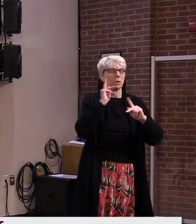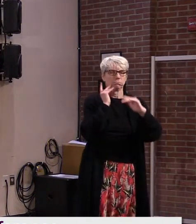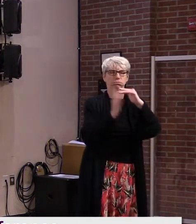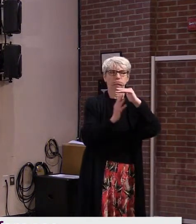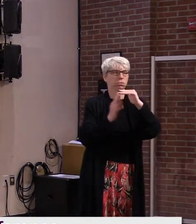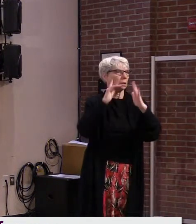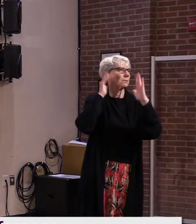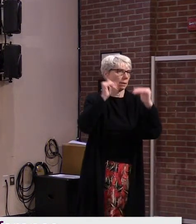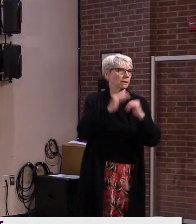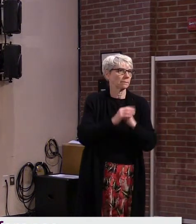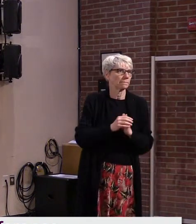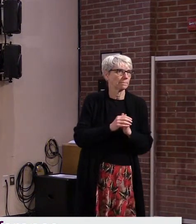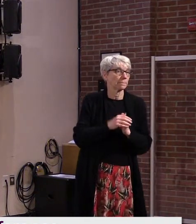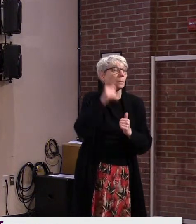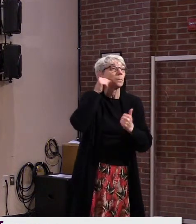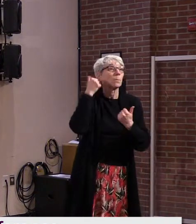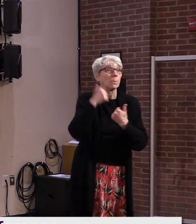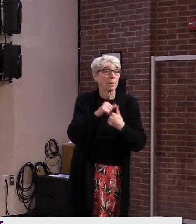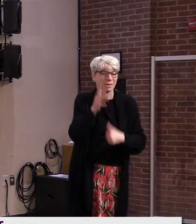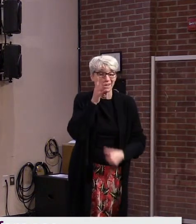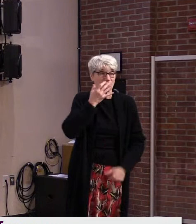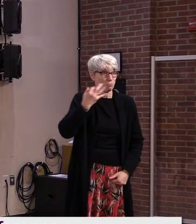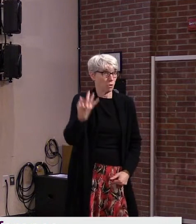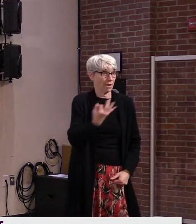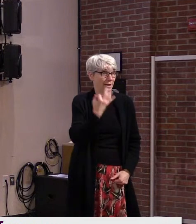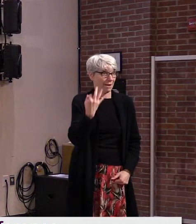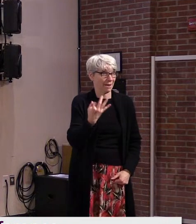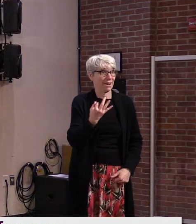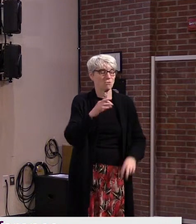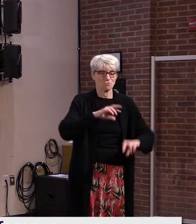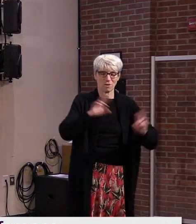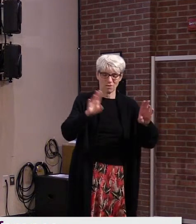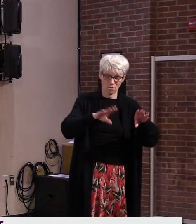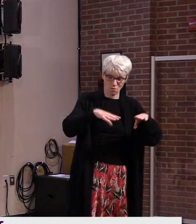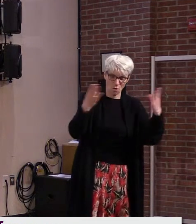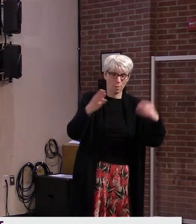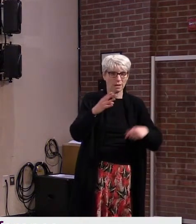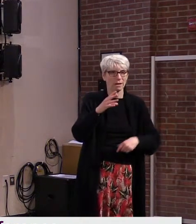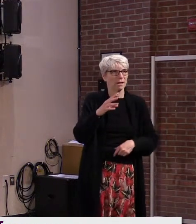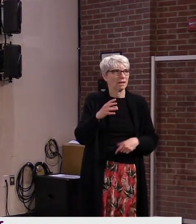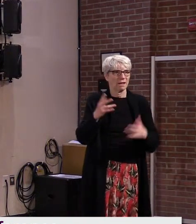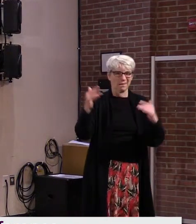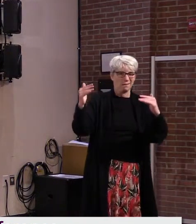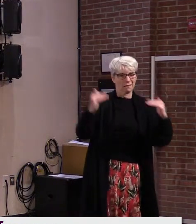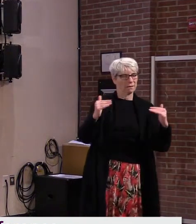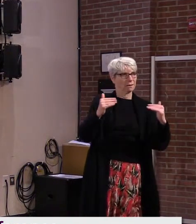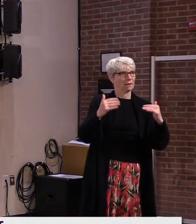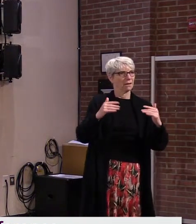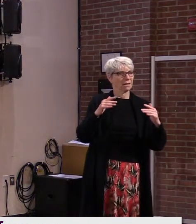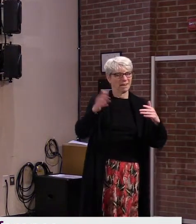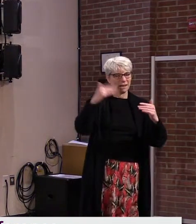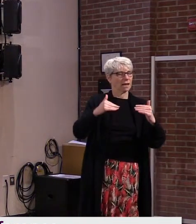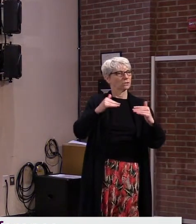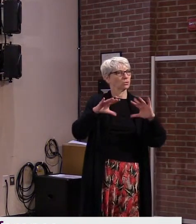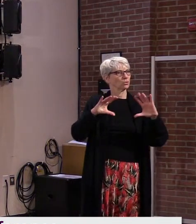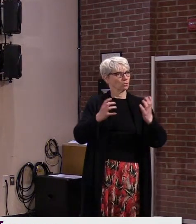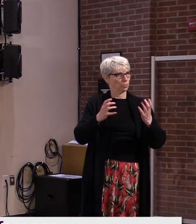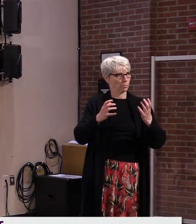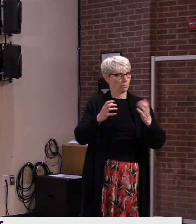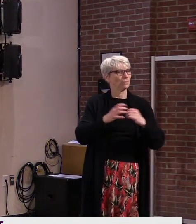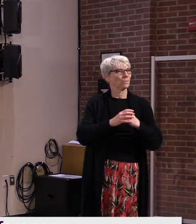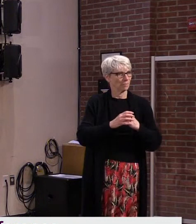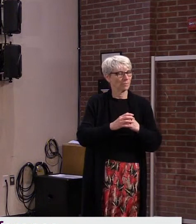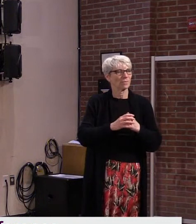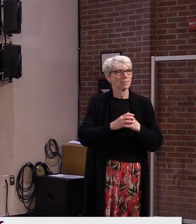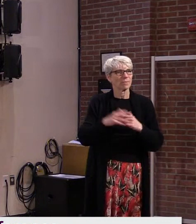remember, we're going to be opening this up on Friday to a lot of people that will be eligible, both